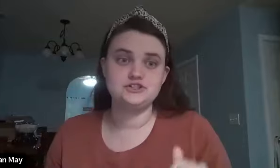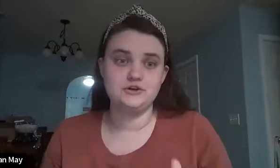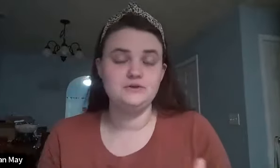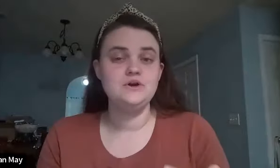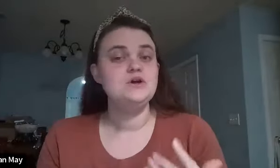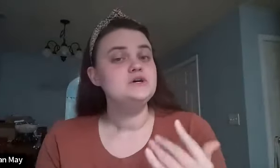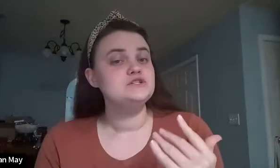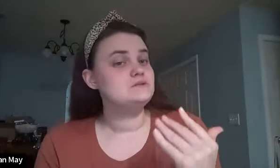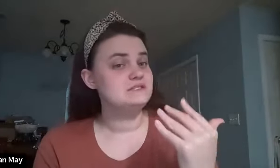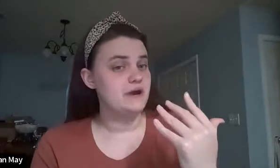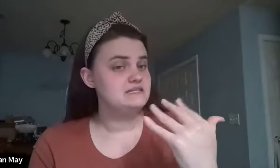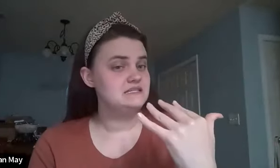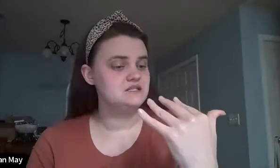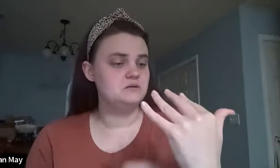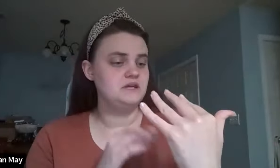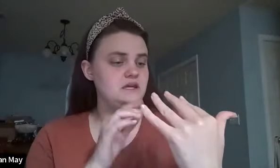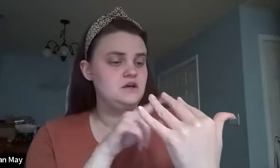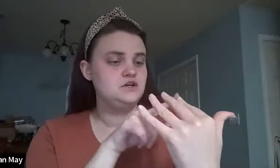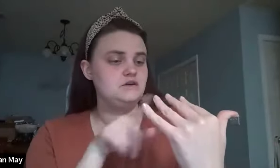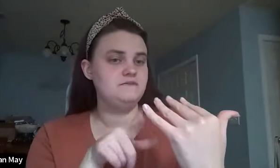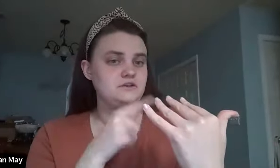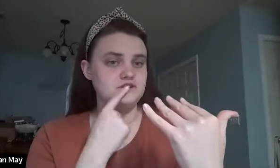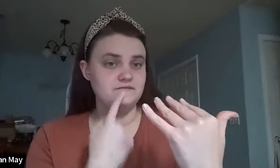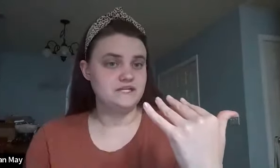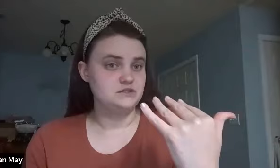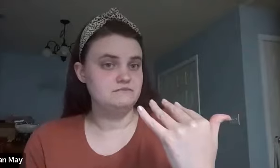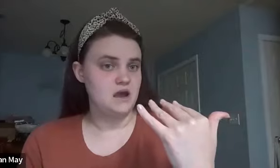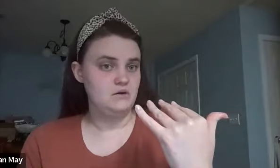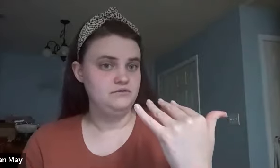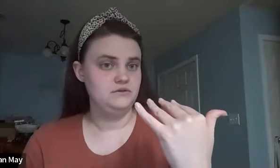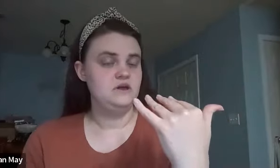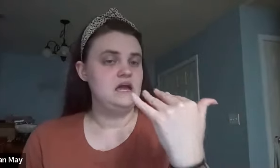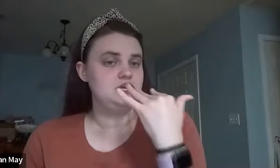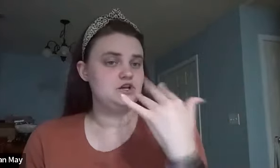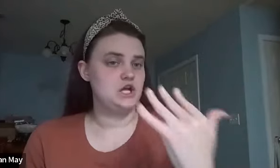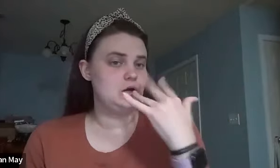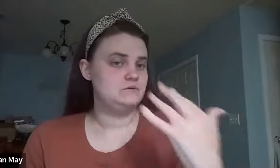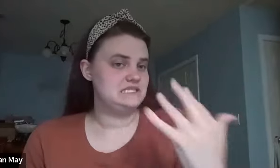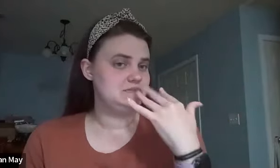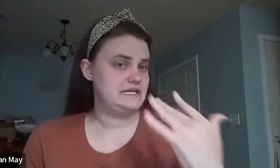and I'll show you. So spicy is going to be, your fingers are going to face your mouth, and you're going to go